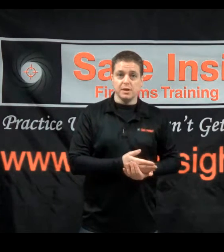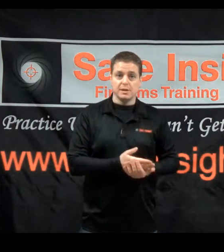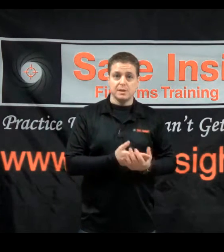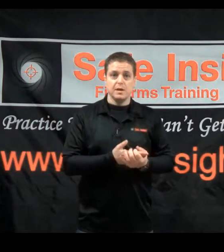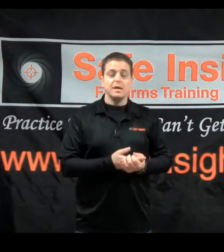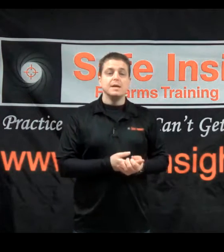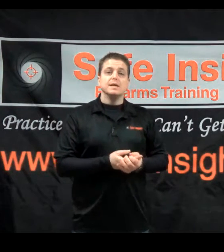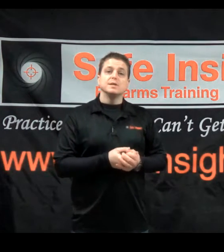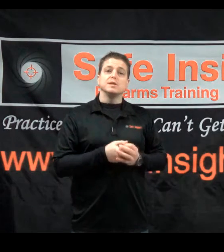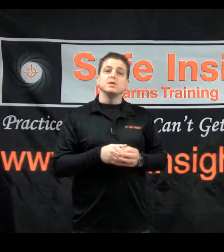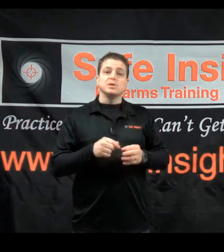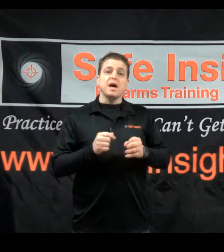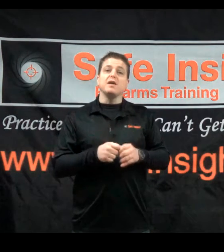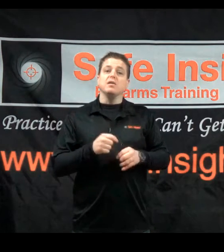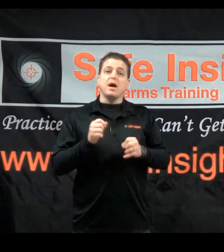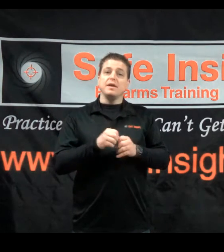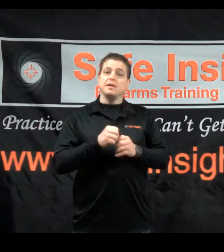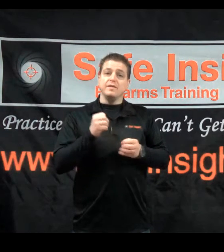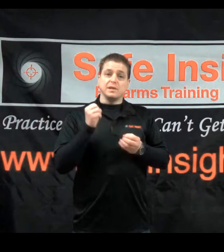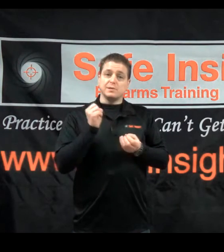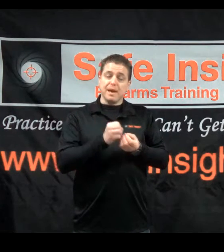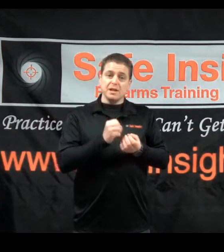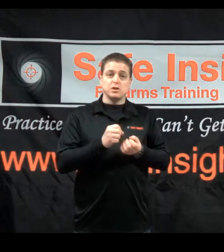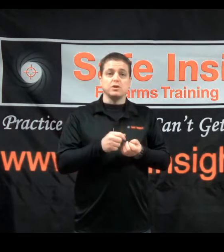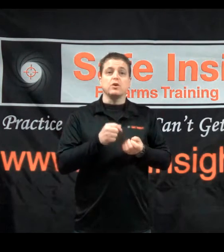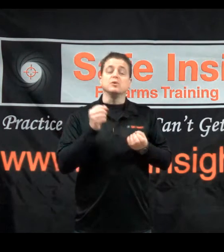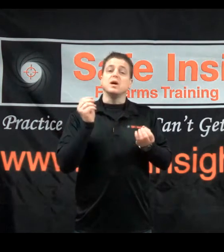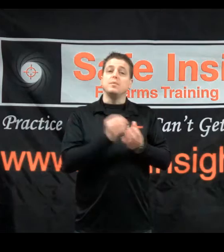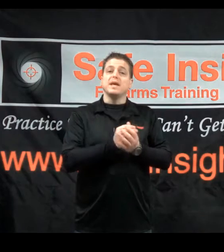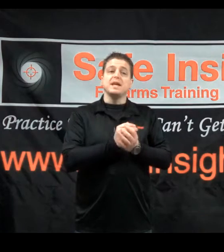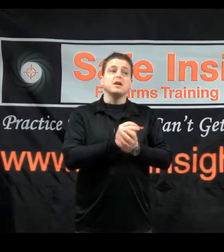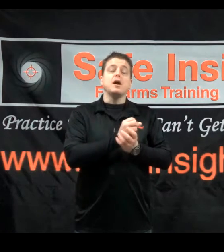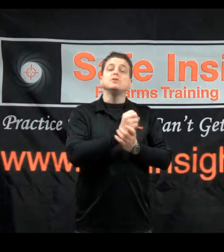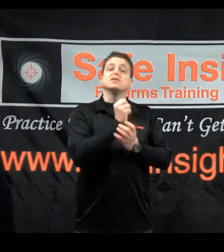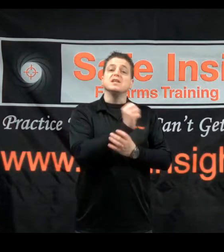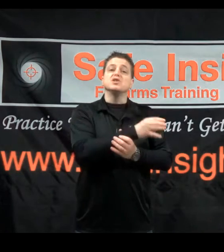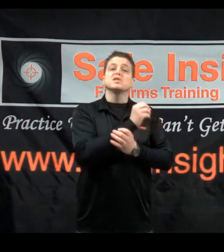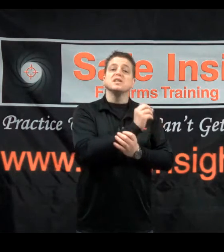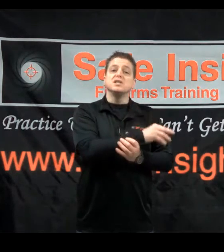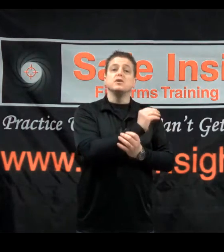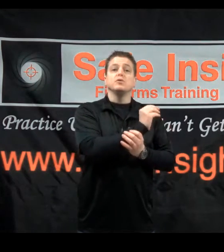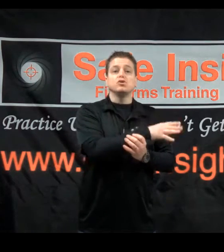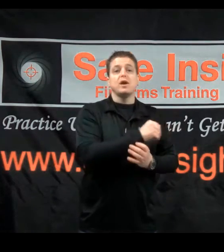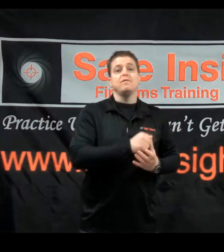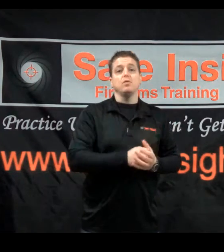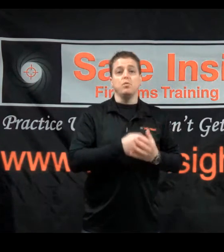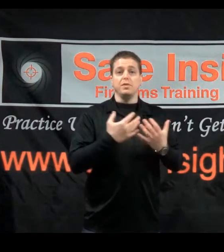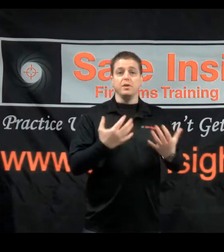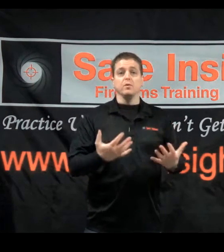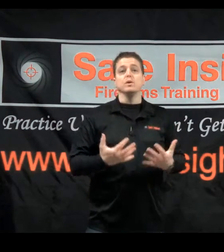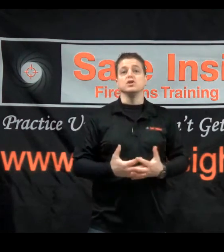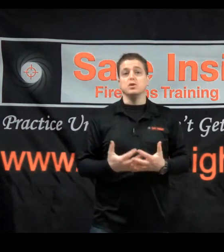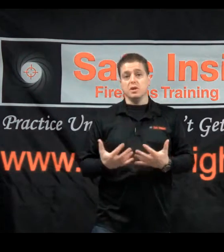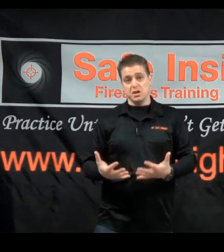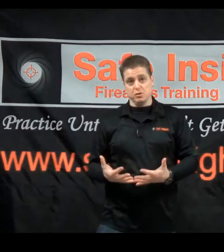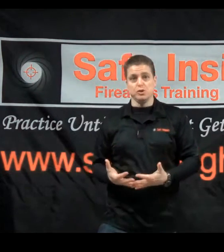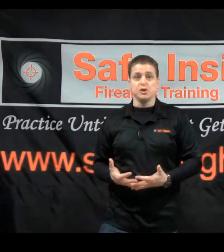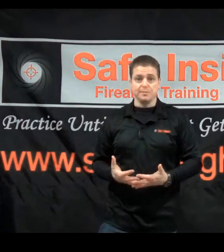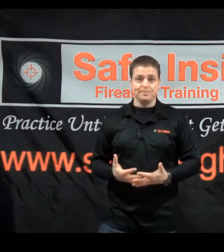objects. Since there's not a lot of expansion that goes on when they hit an object, they just continue to travel with their original inertia.